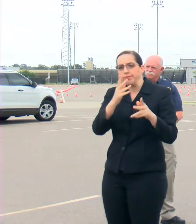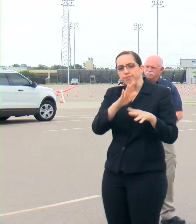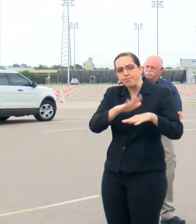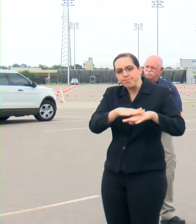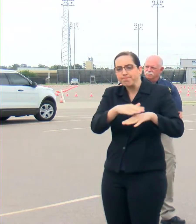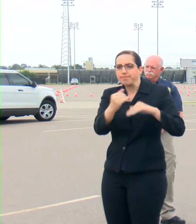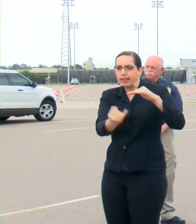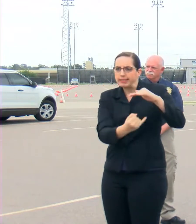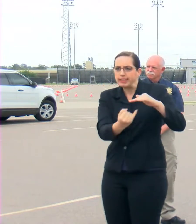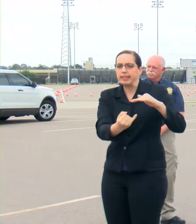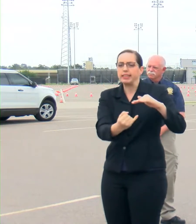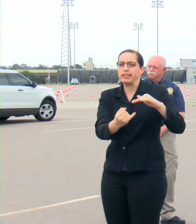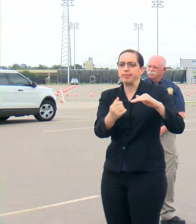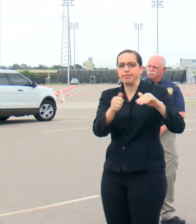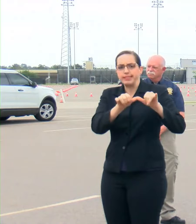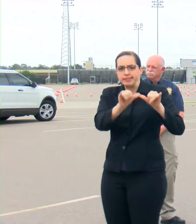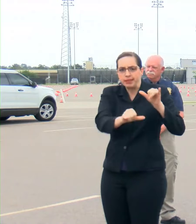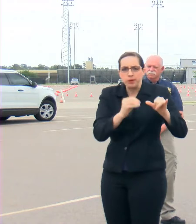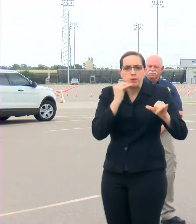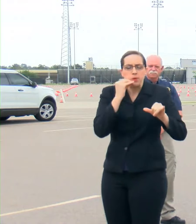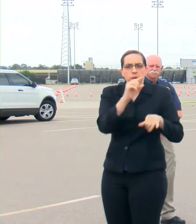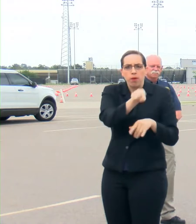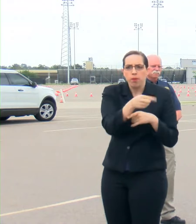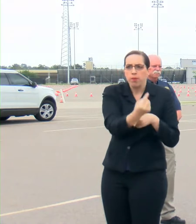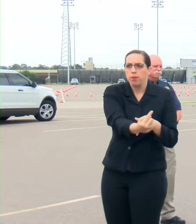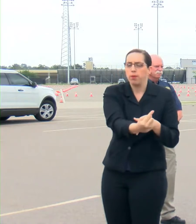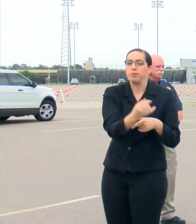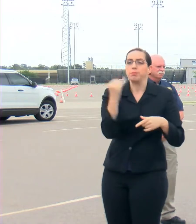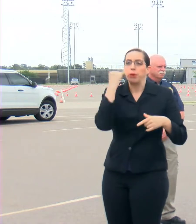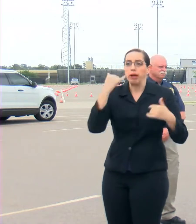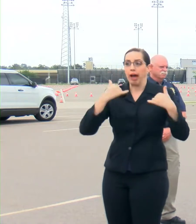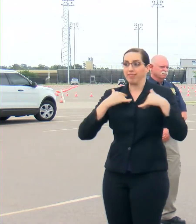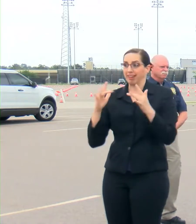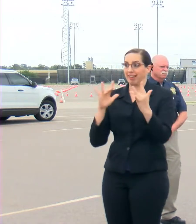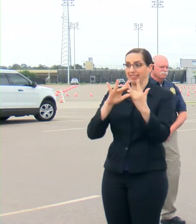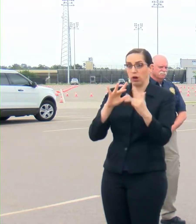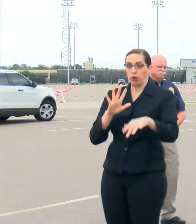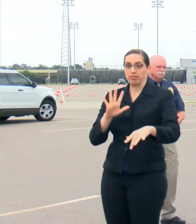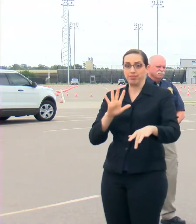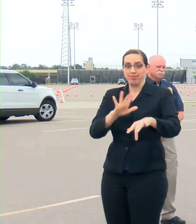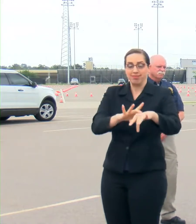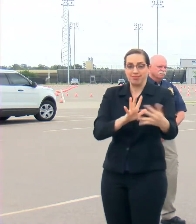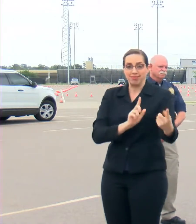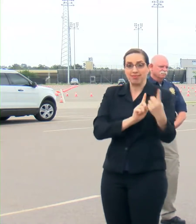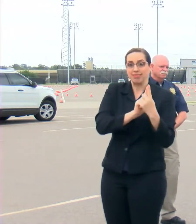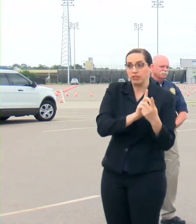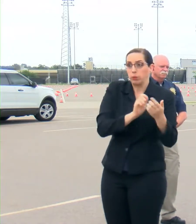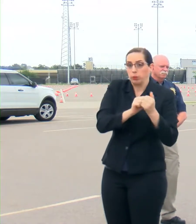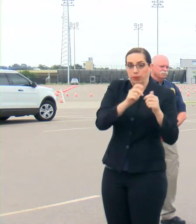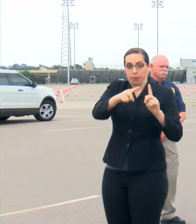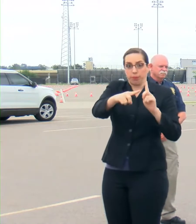either isolation or quarantine if you've had contact with someone who's positive.